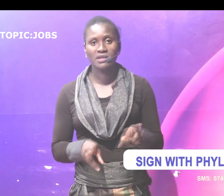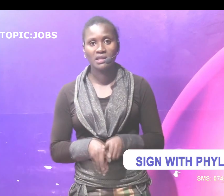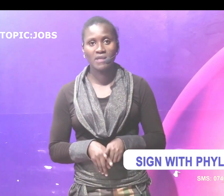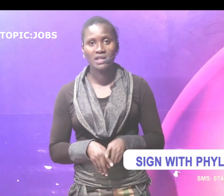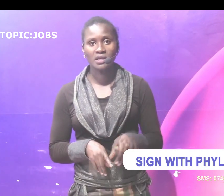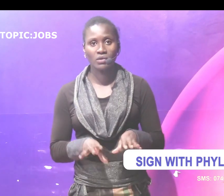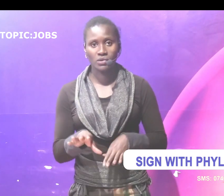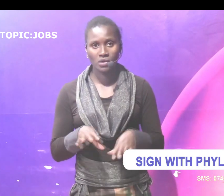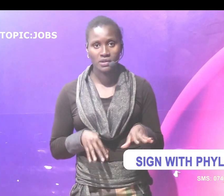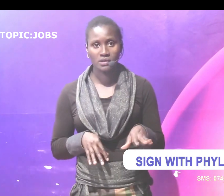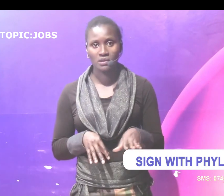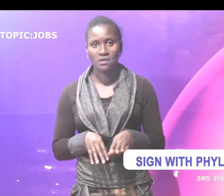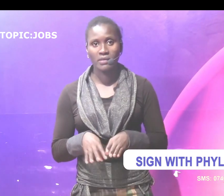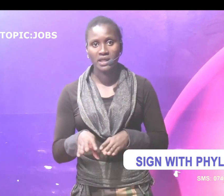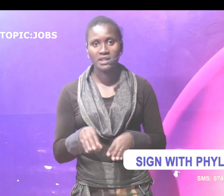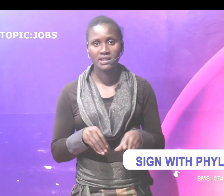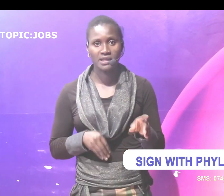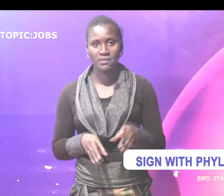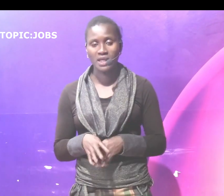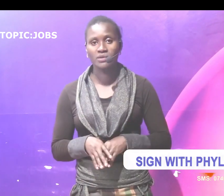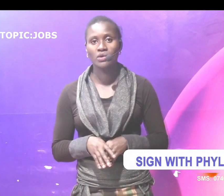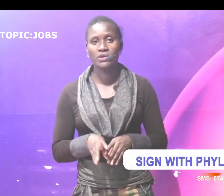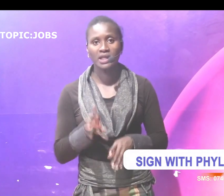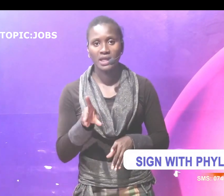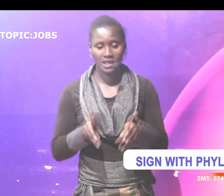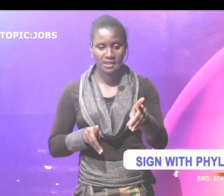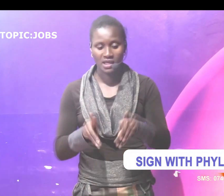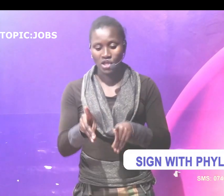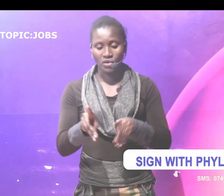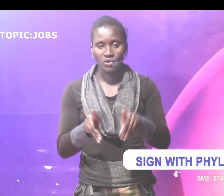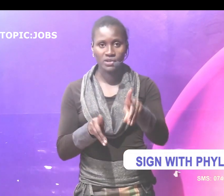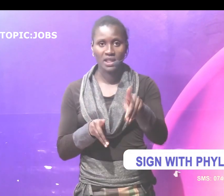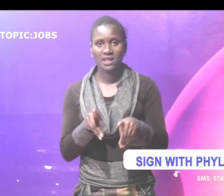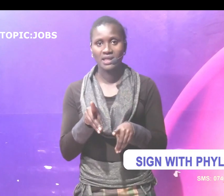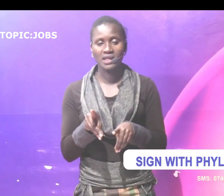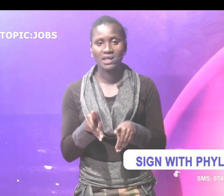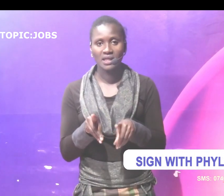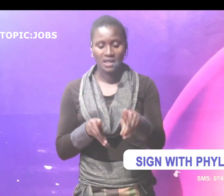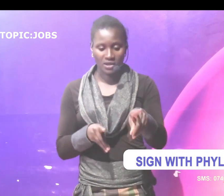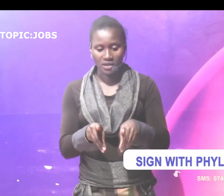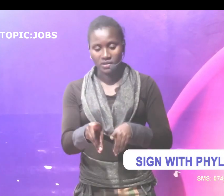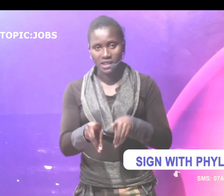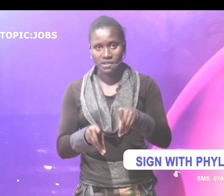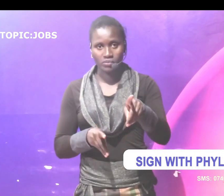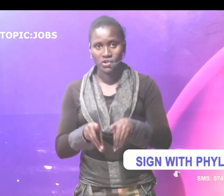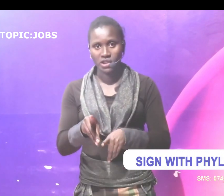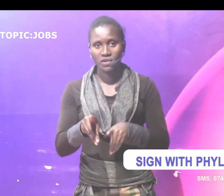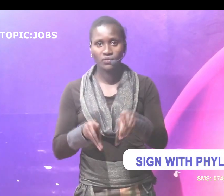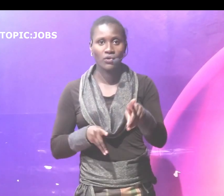manager controls or manages some things, also the director, you use letter D, and then you just push it forward